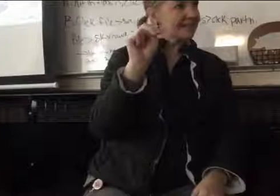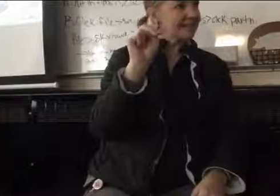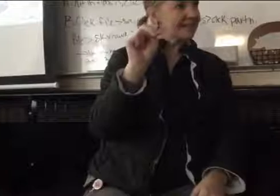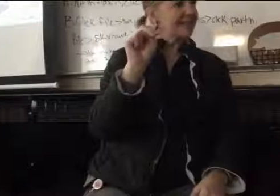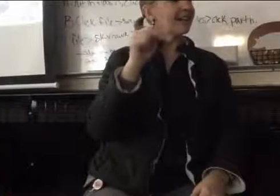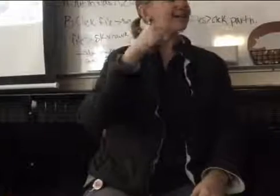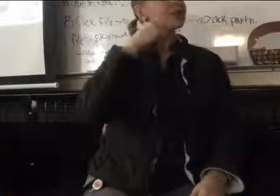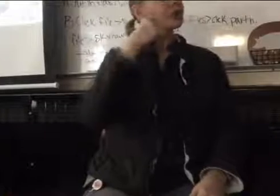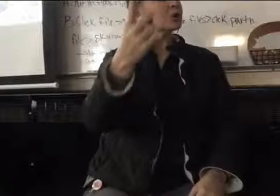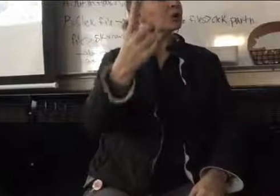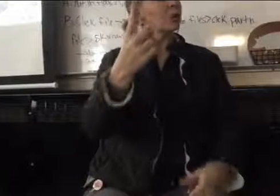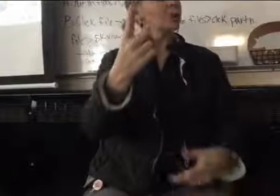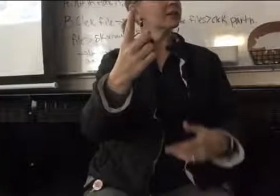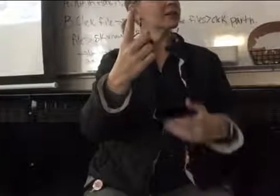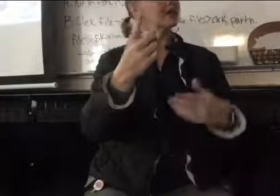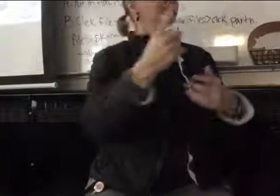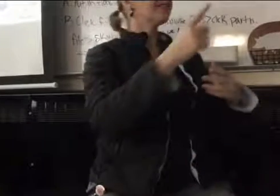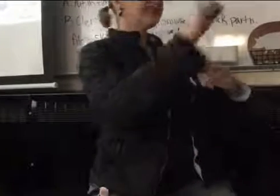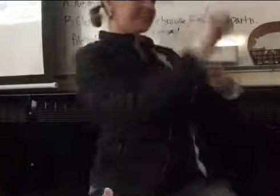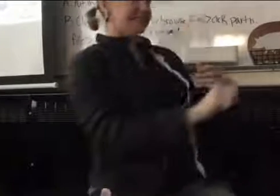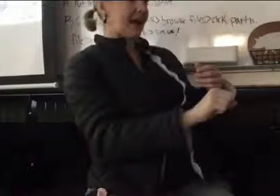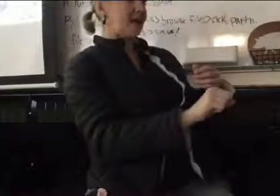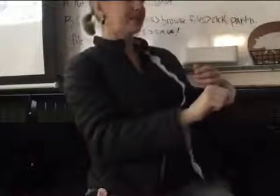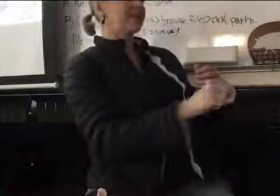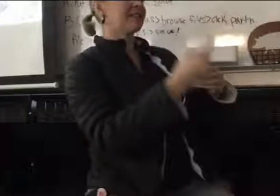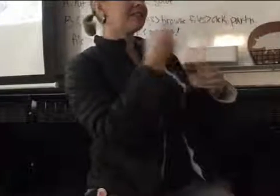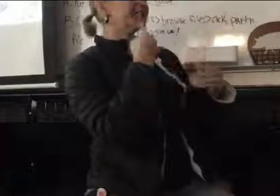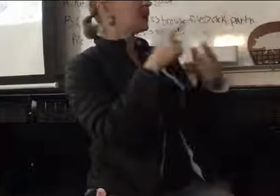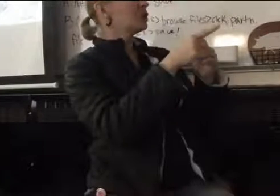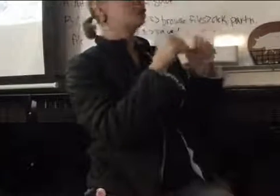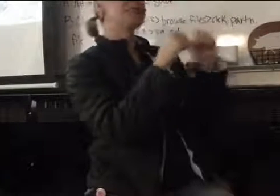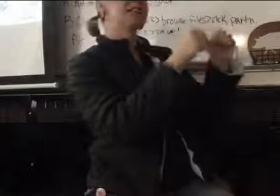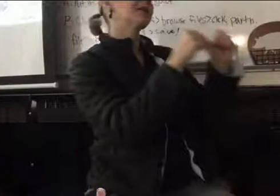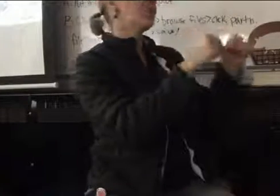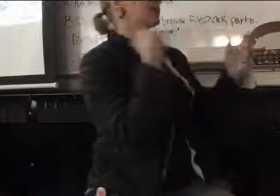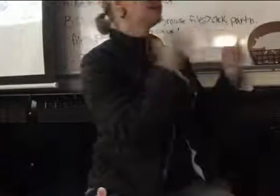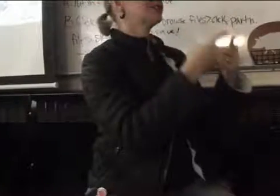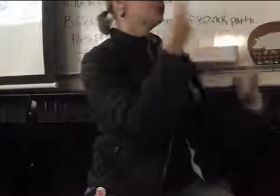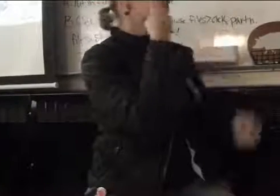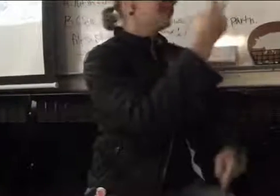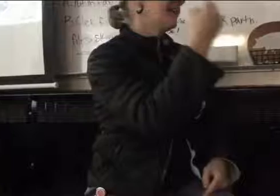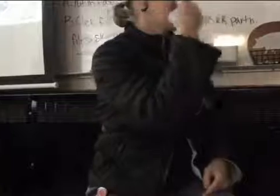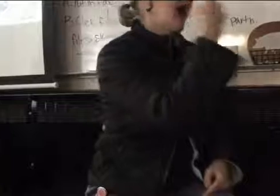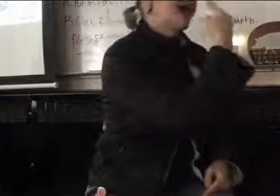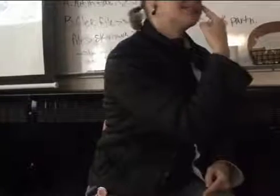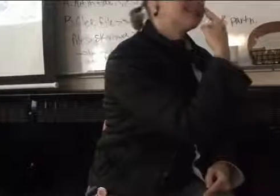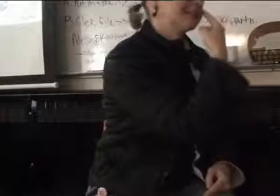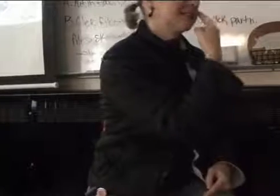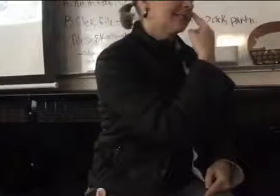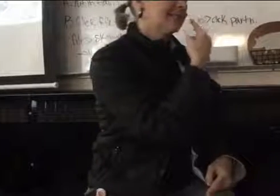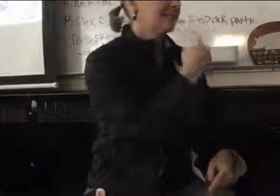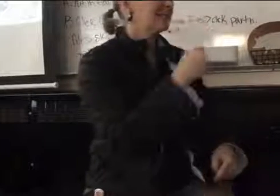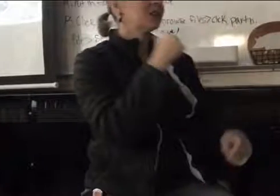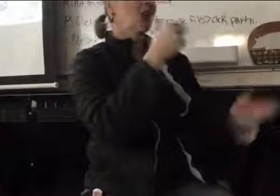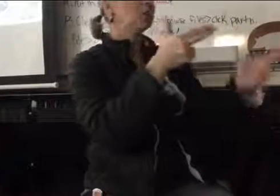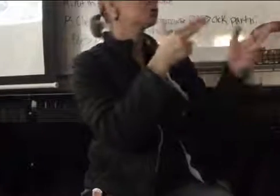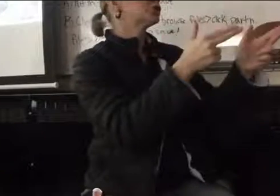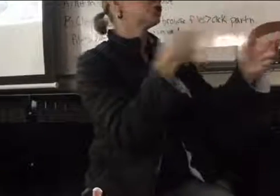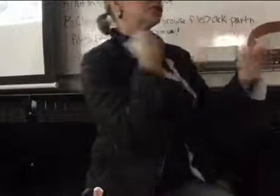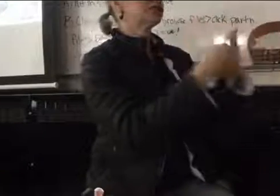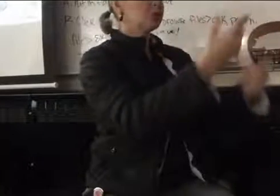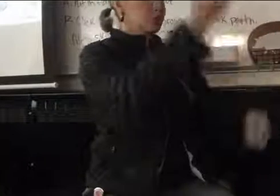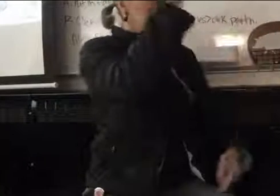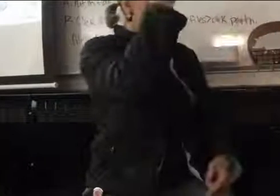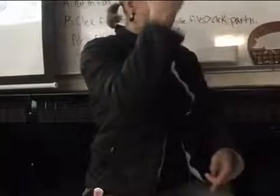Army that you wait until you see the whites of their eyes, which is very similar to like Bunker Hill. They say, do not shoot until you know you're going to hit